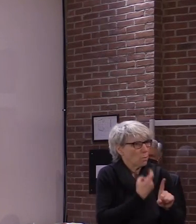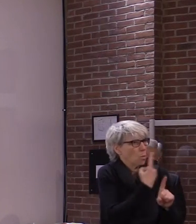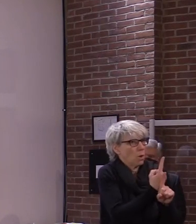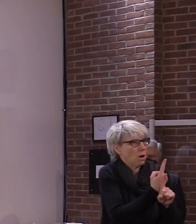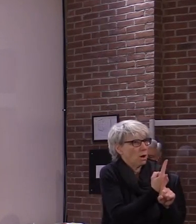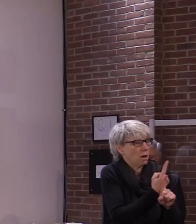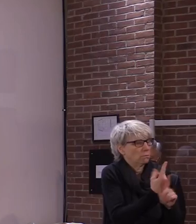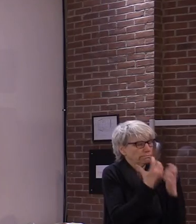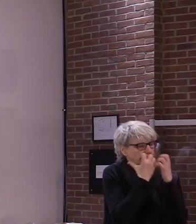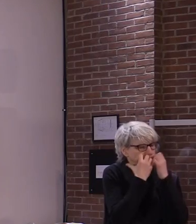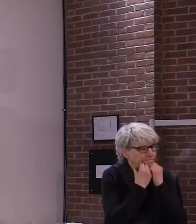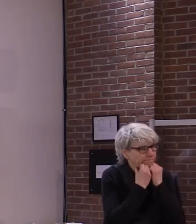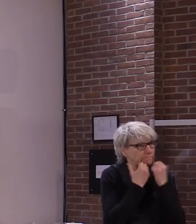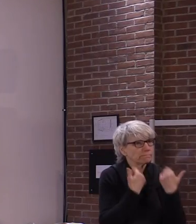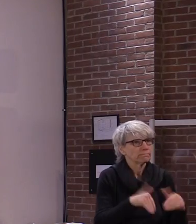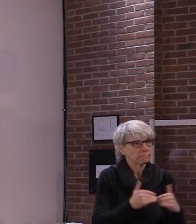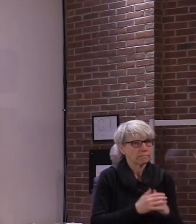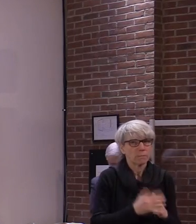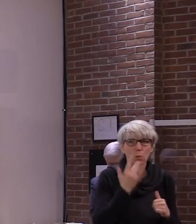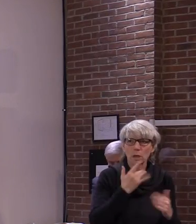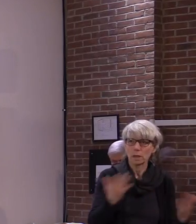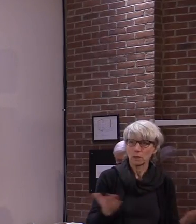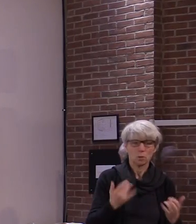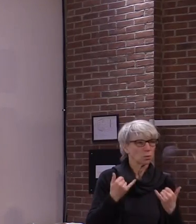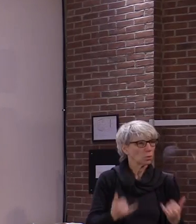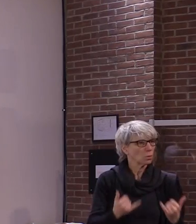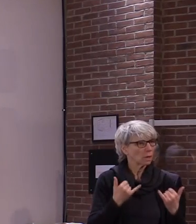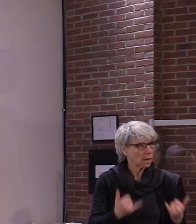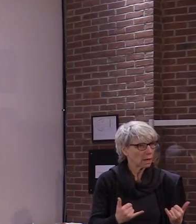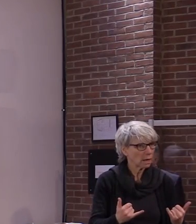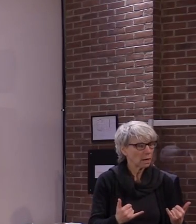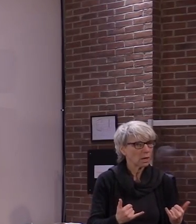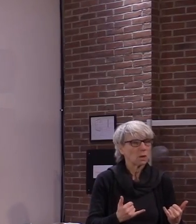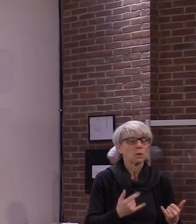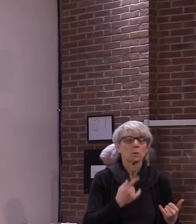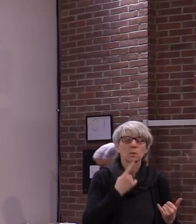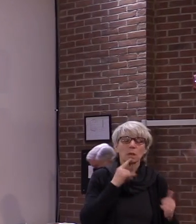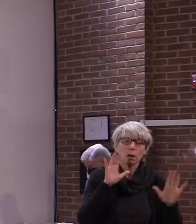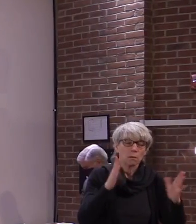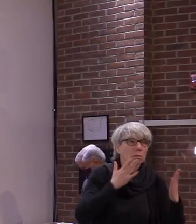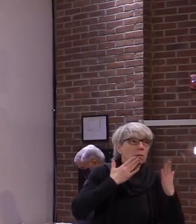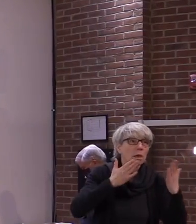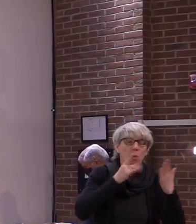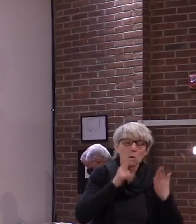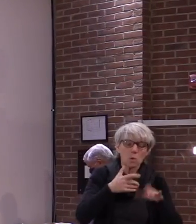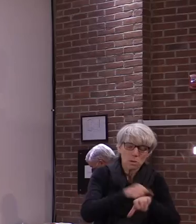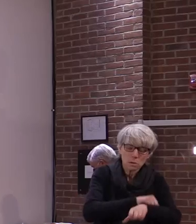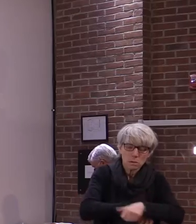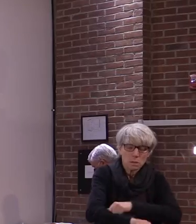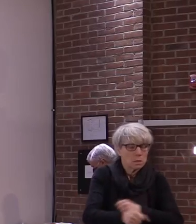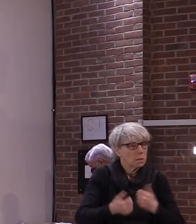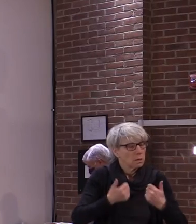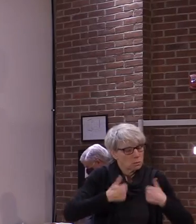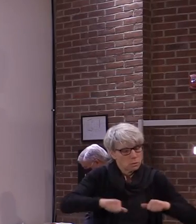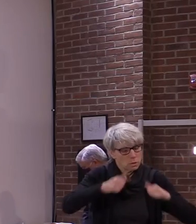again today, to speak to the ongoing work by so many to bring an end to the toll the virus is